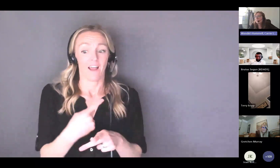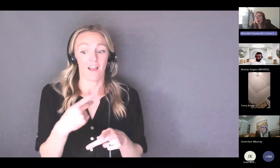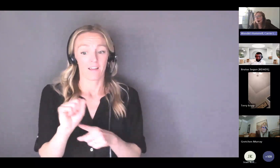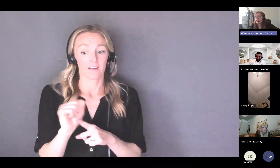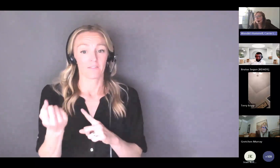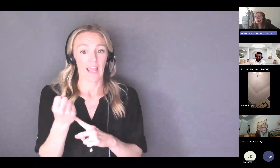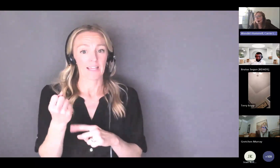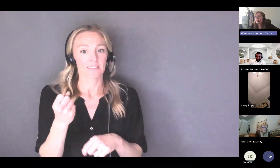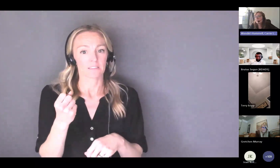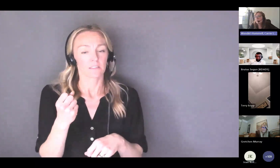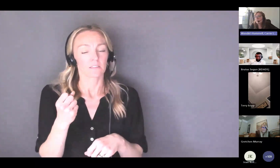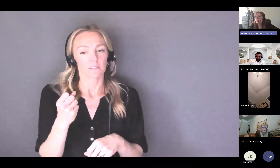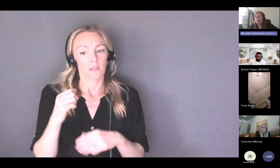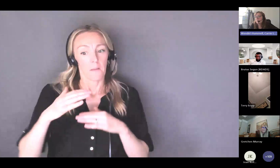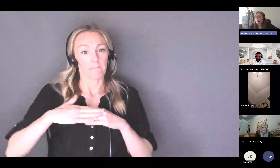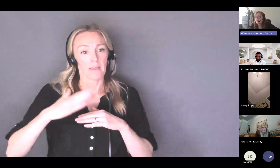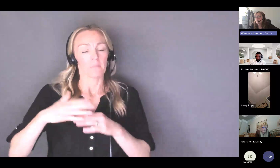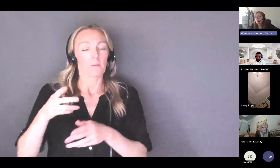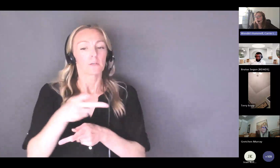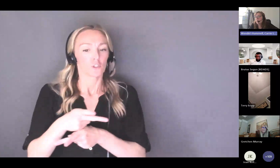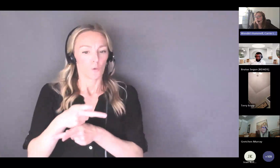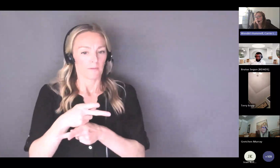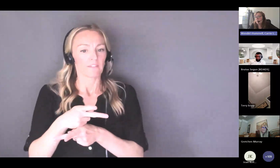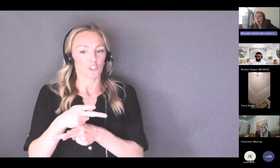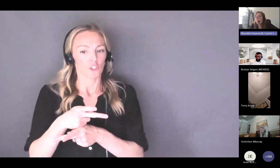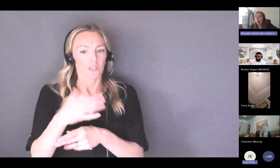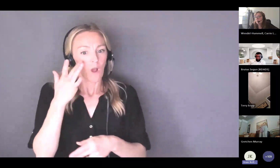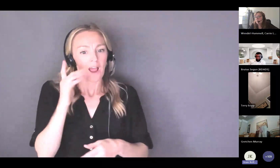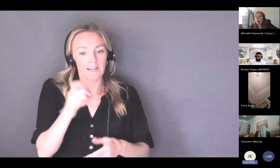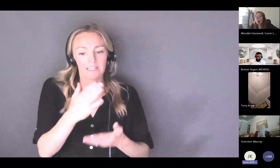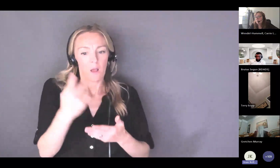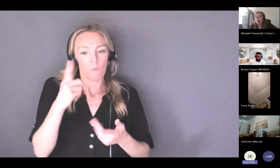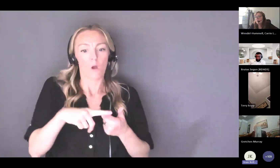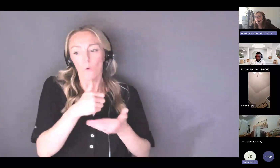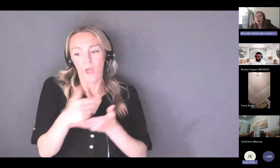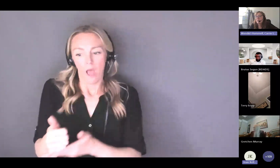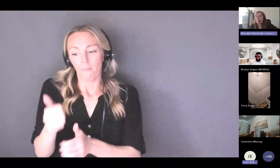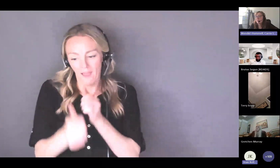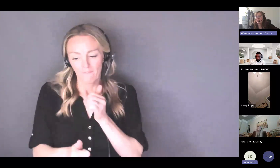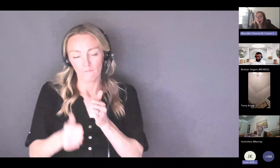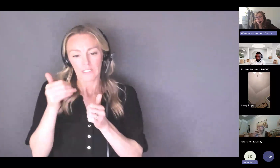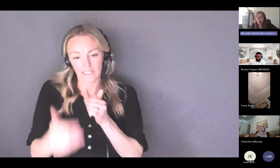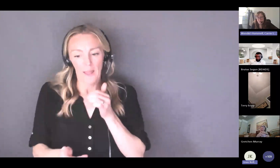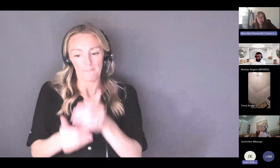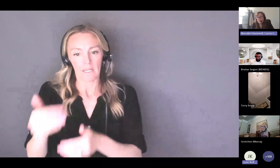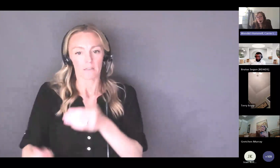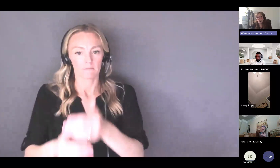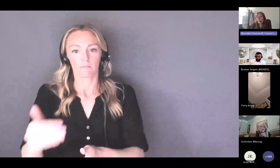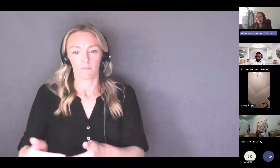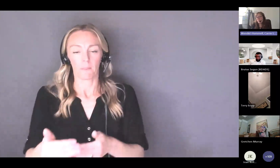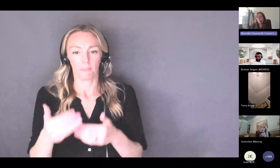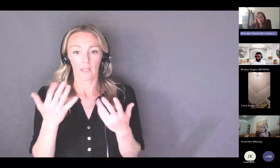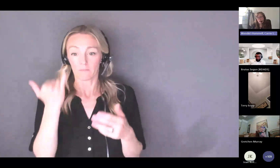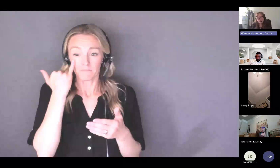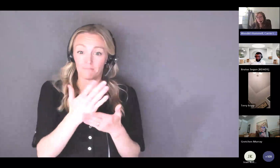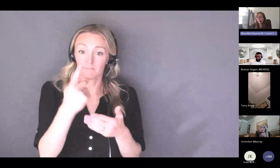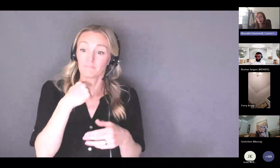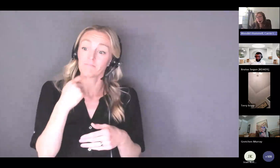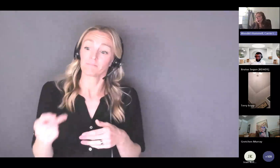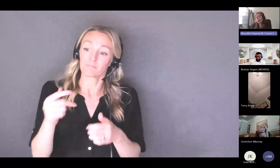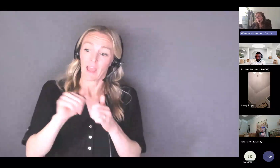least be supervision, because he needs somebody to tell him each step of the way. Yeah. Okay. But if somebody tells you each step of the way and you still